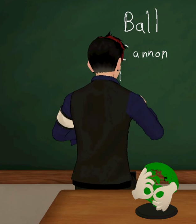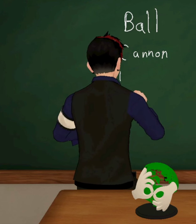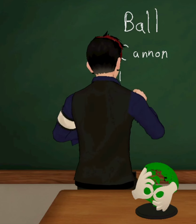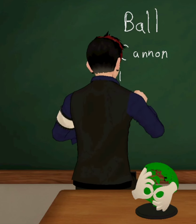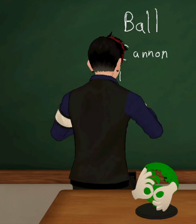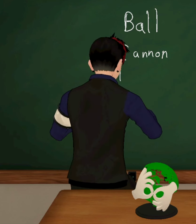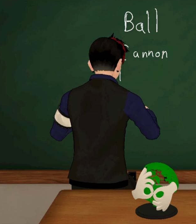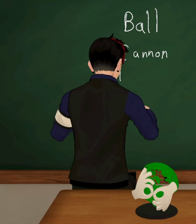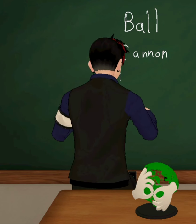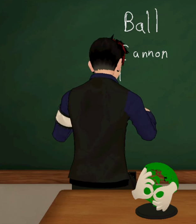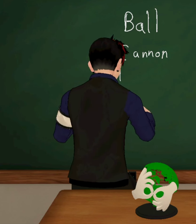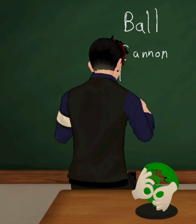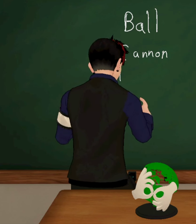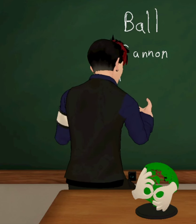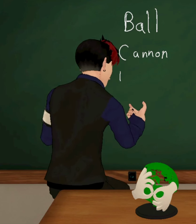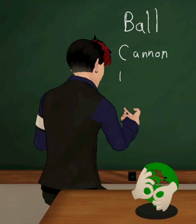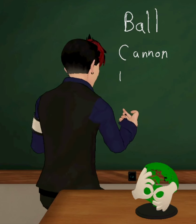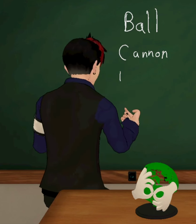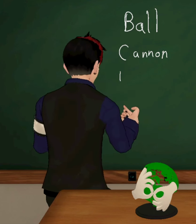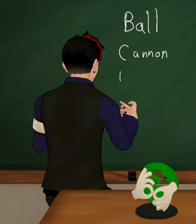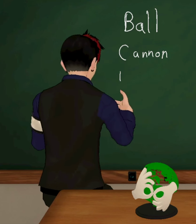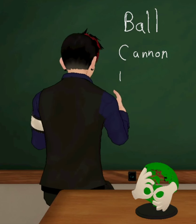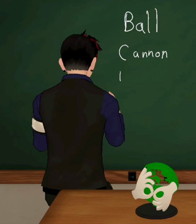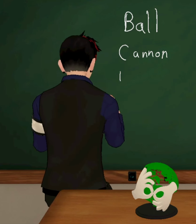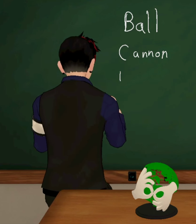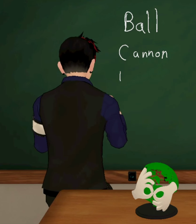I was literally about to put balloon, and I'm like, that's just ball with extra letters.